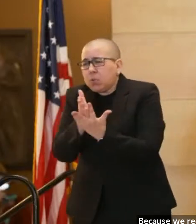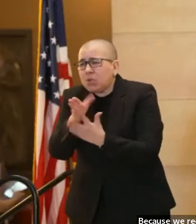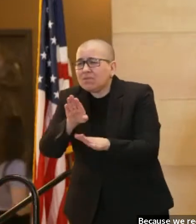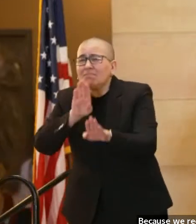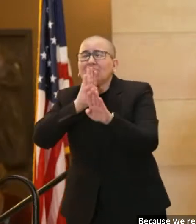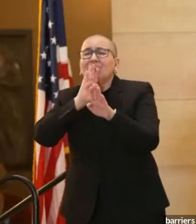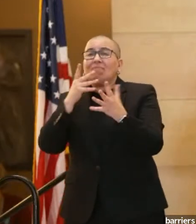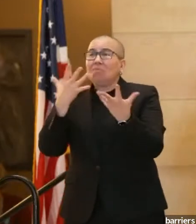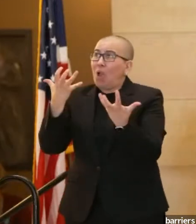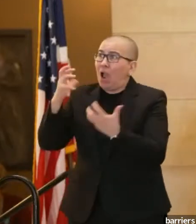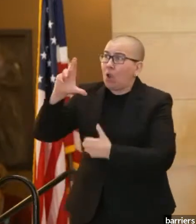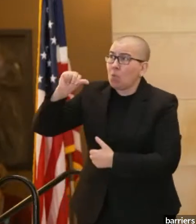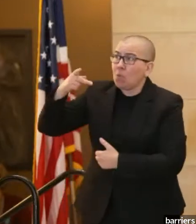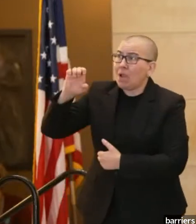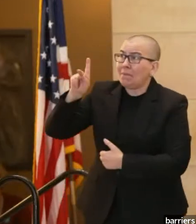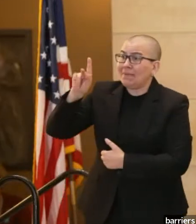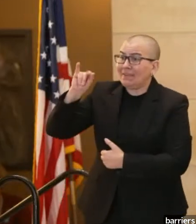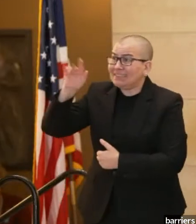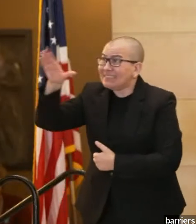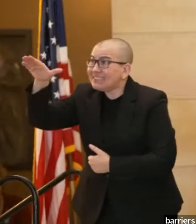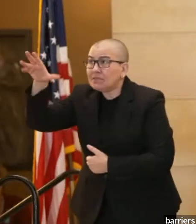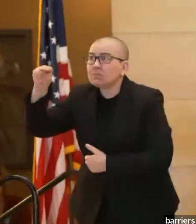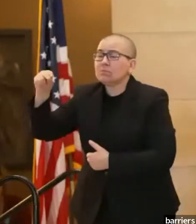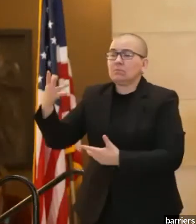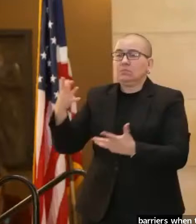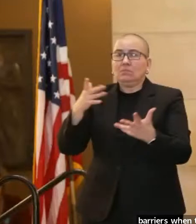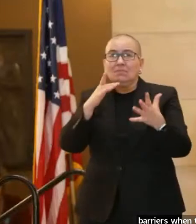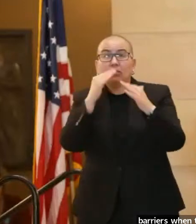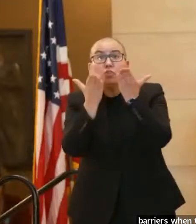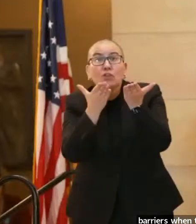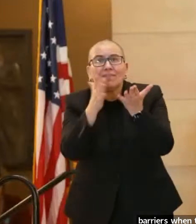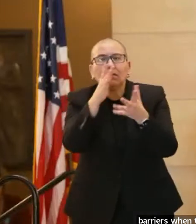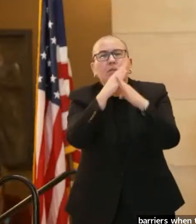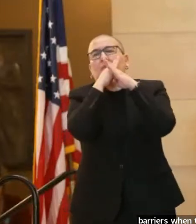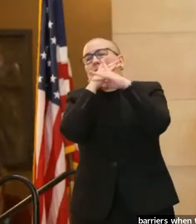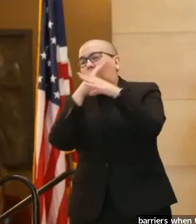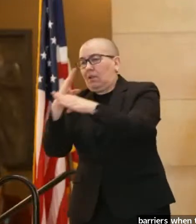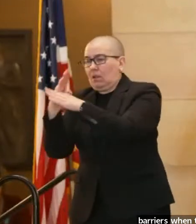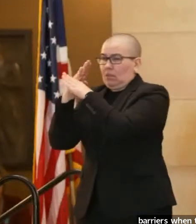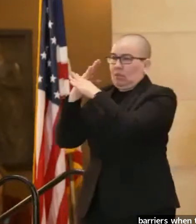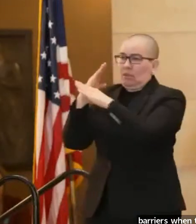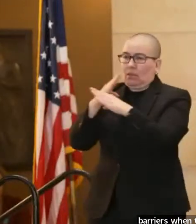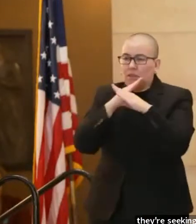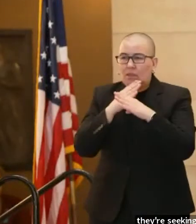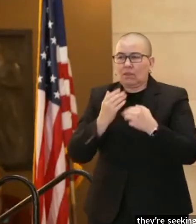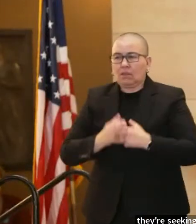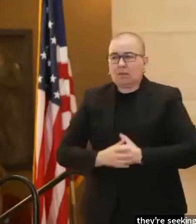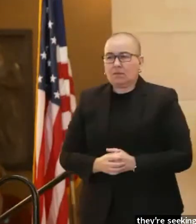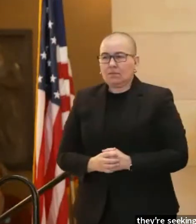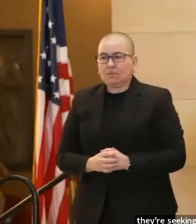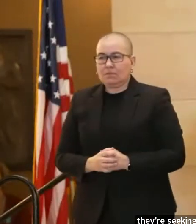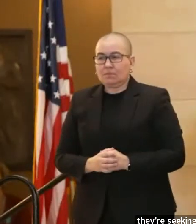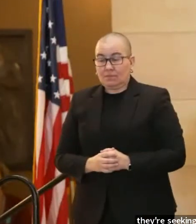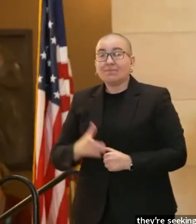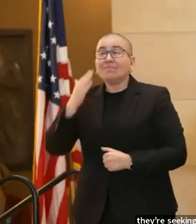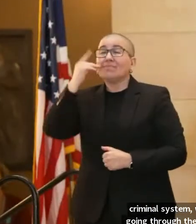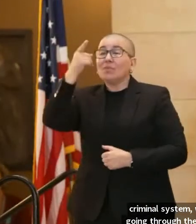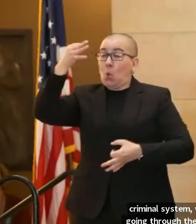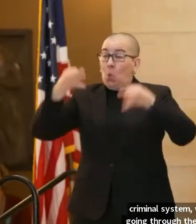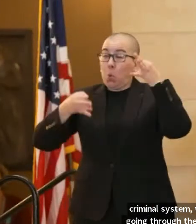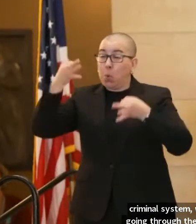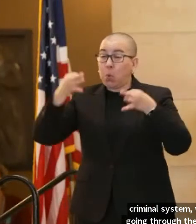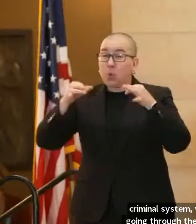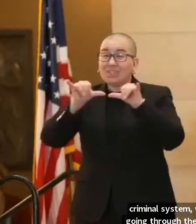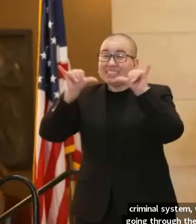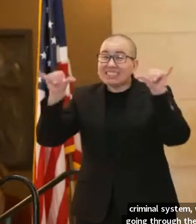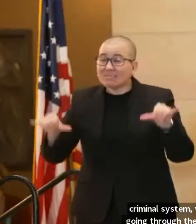seeking services, if they're going through the criminal system. But we know that those barriers are even more severe for communities of